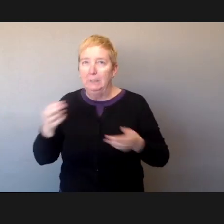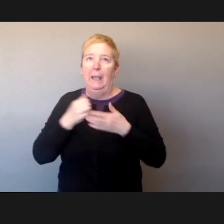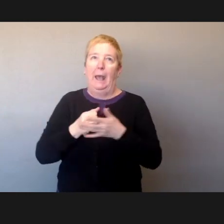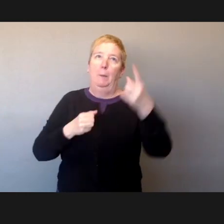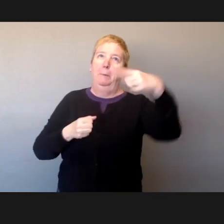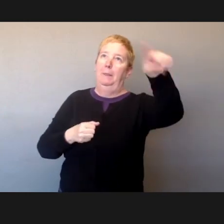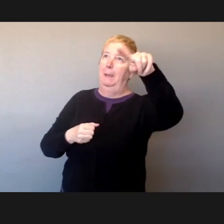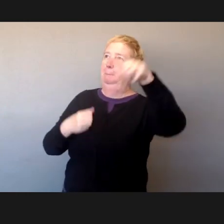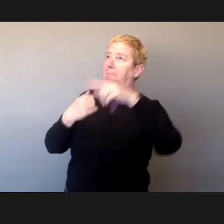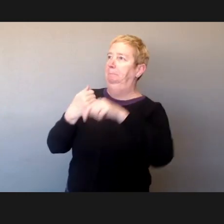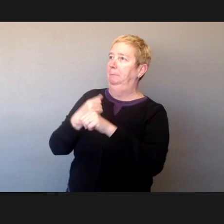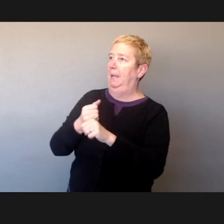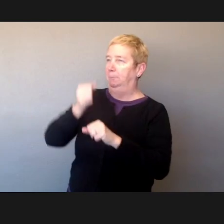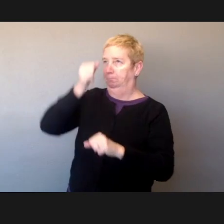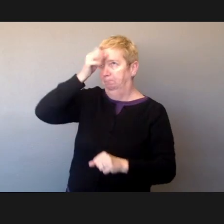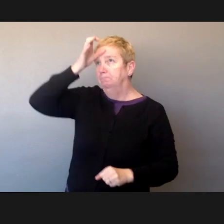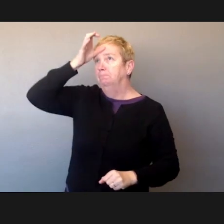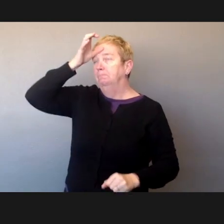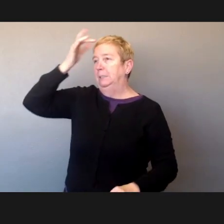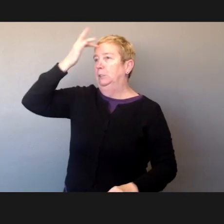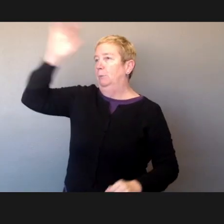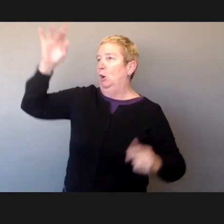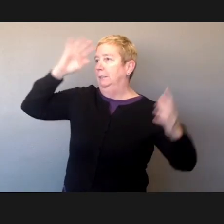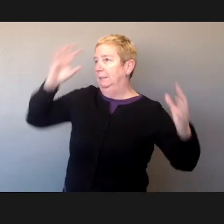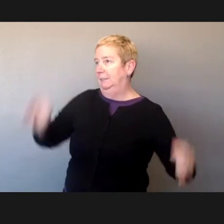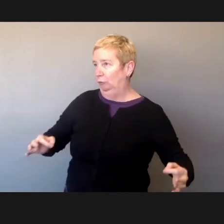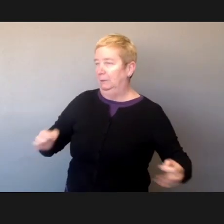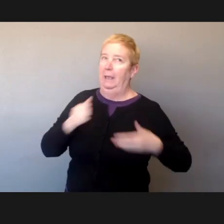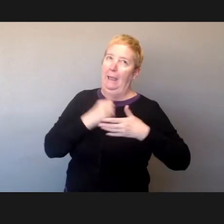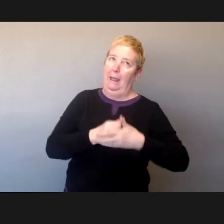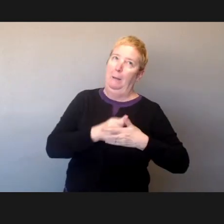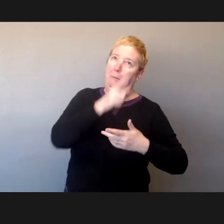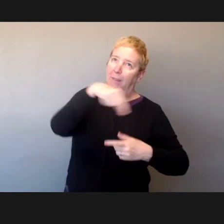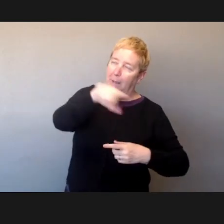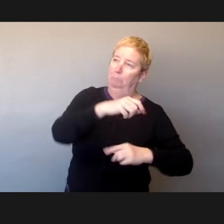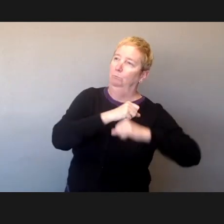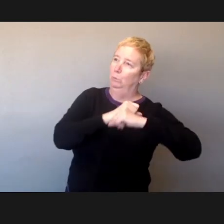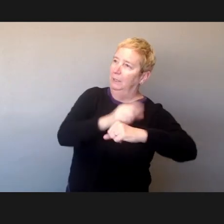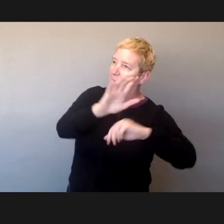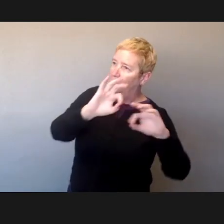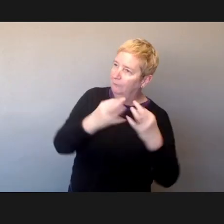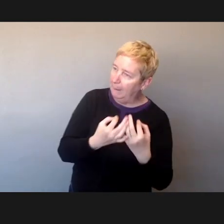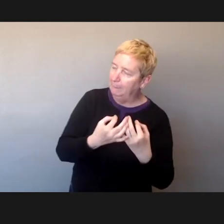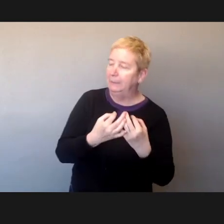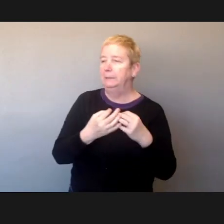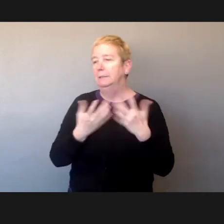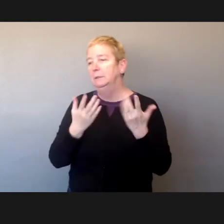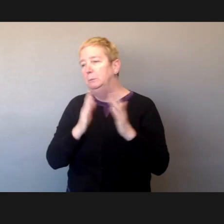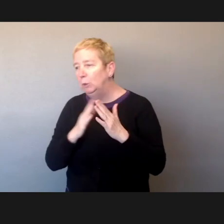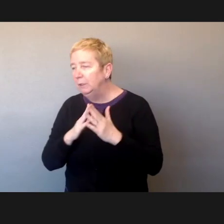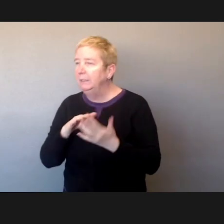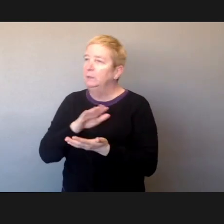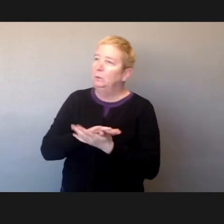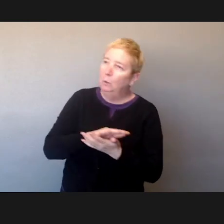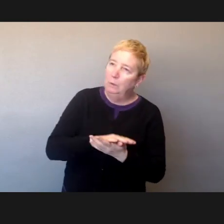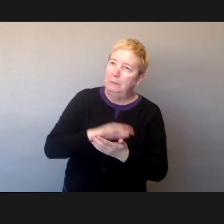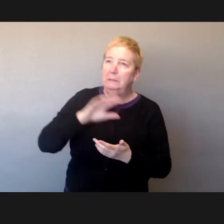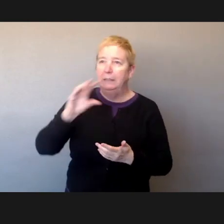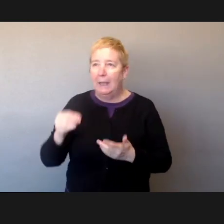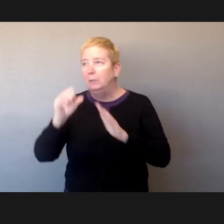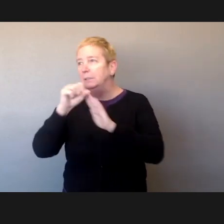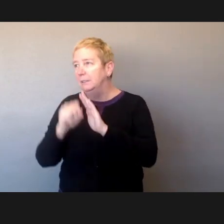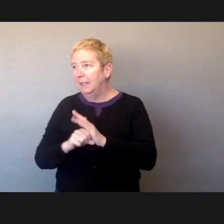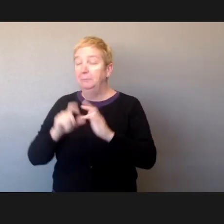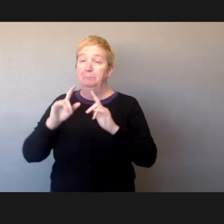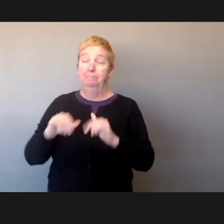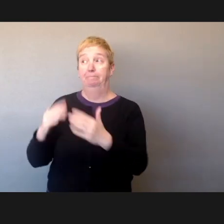about how to conduct their own lives, their families, their communities, their schools, their counties, their state. So thank you